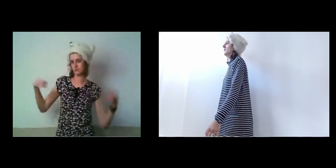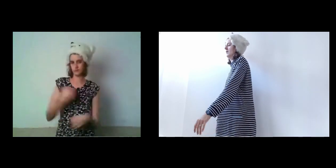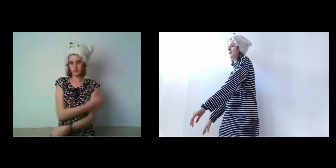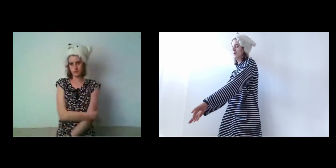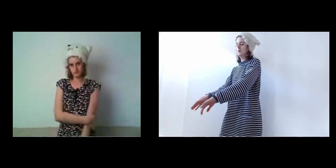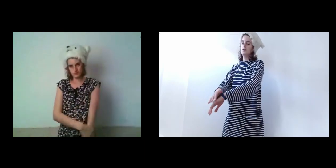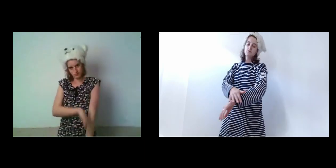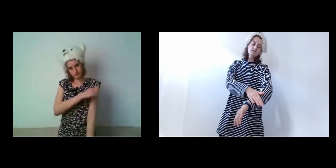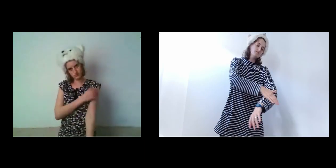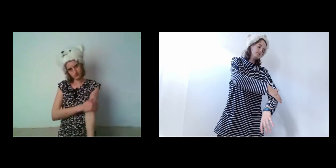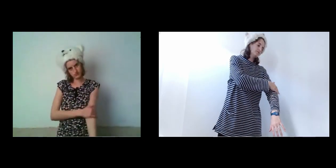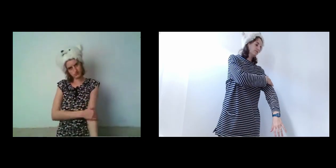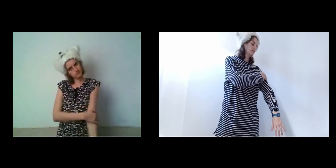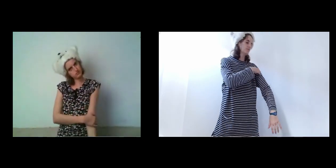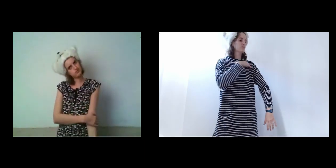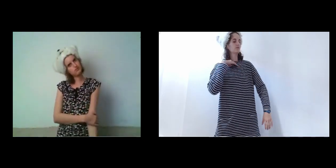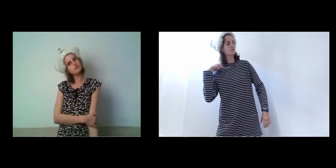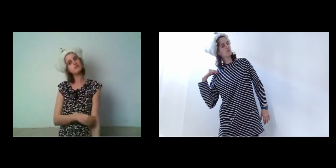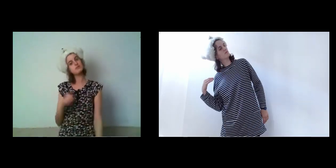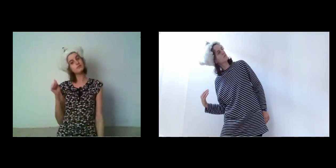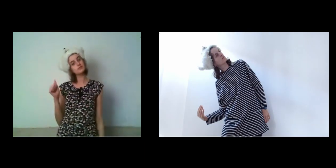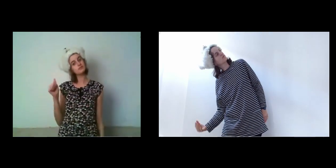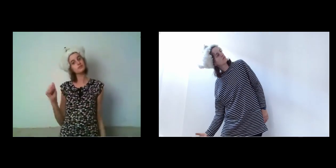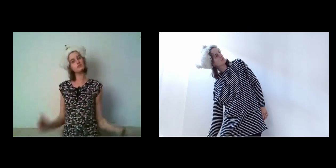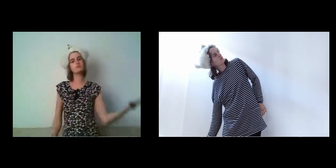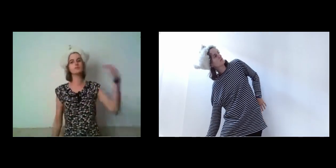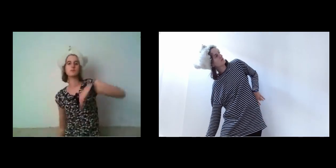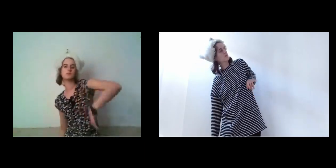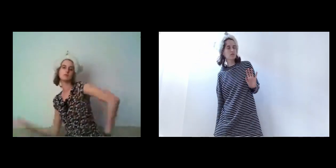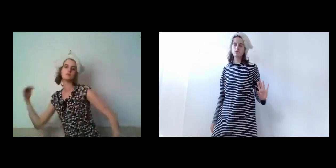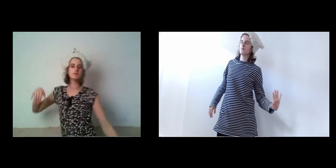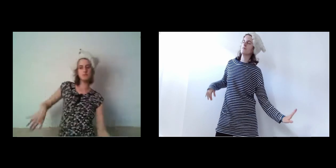Admired your divine tattoo